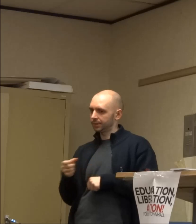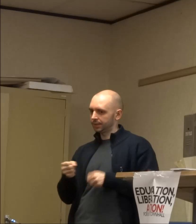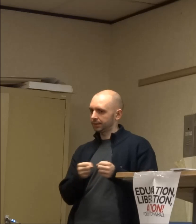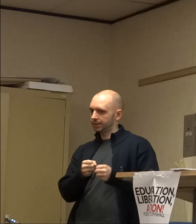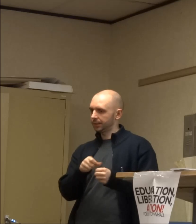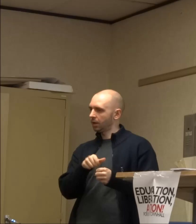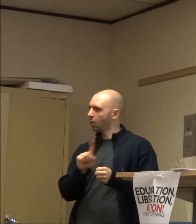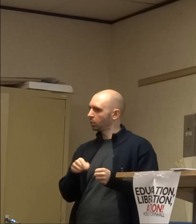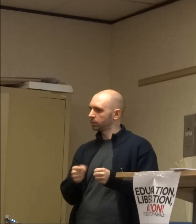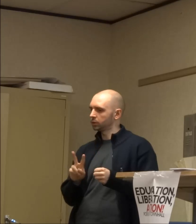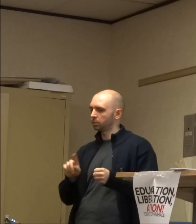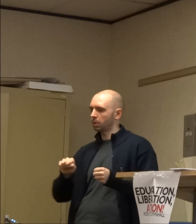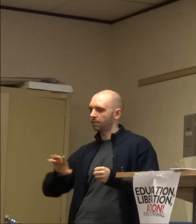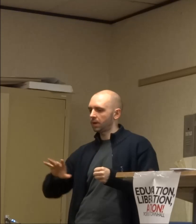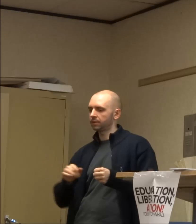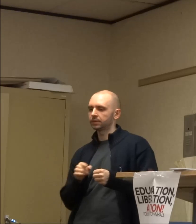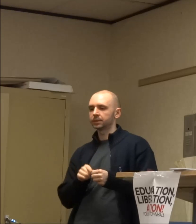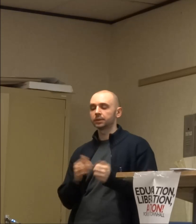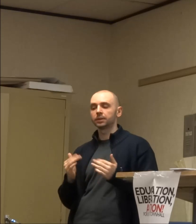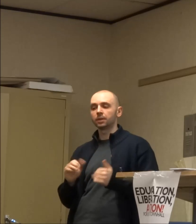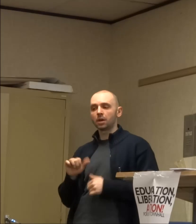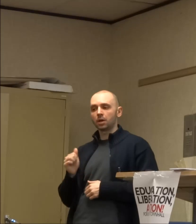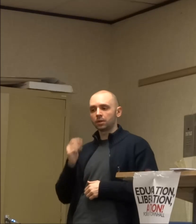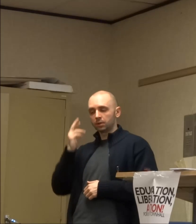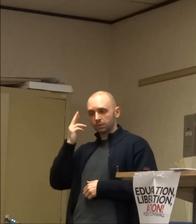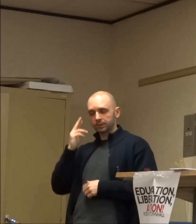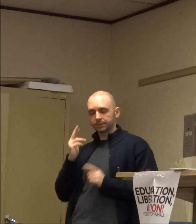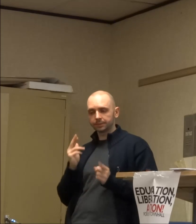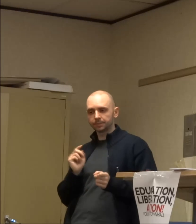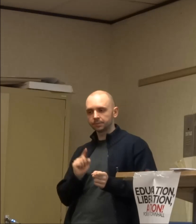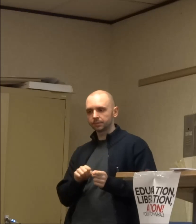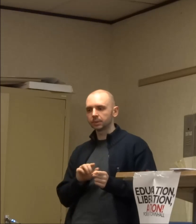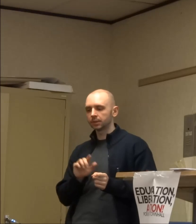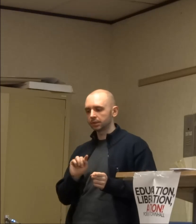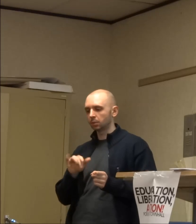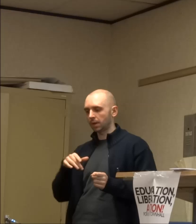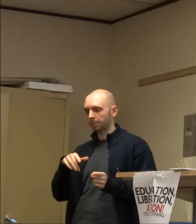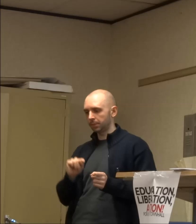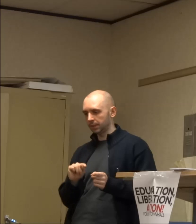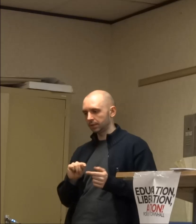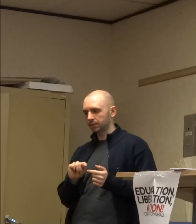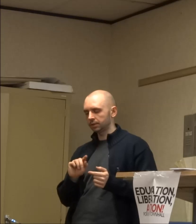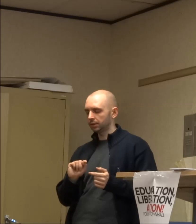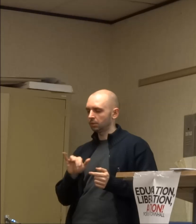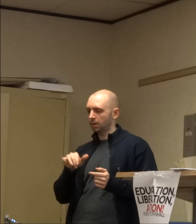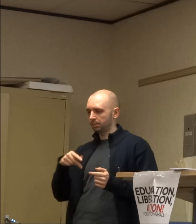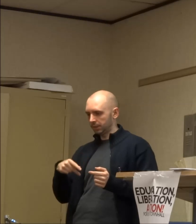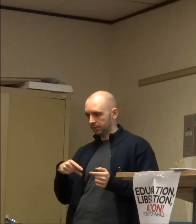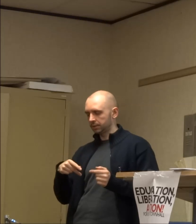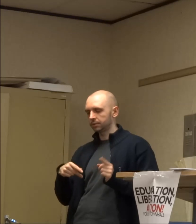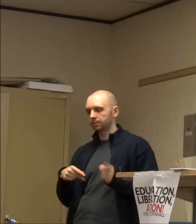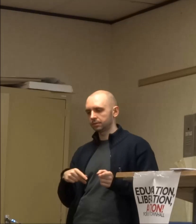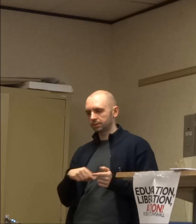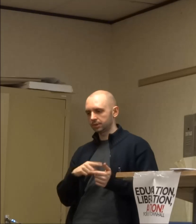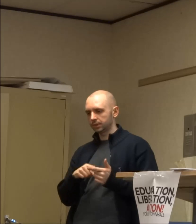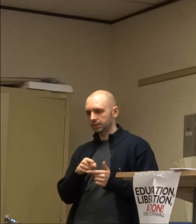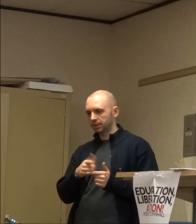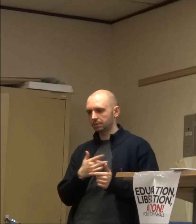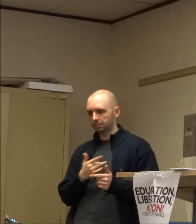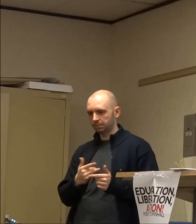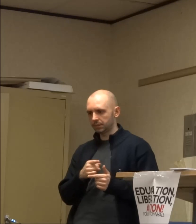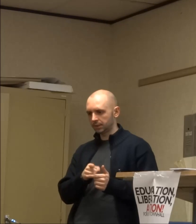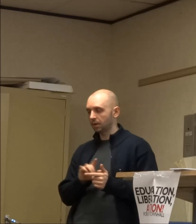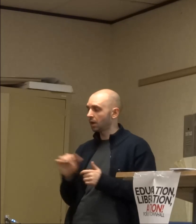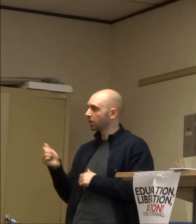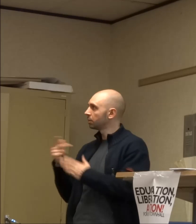TYP would be competing with other programs and colleges in the Faculty of Arts and Science for funding. So that means that the labor of staff will